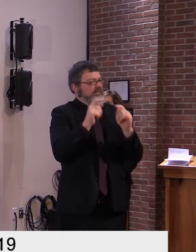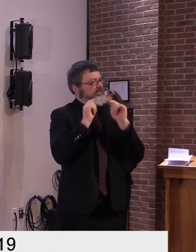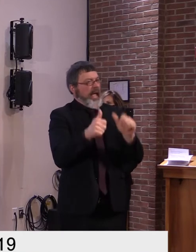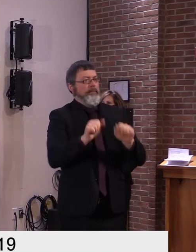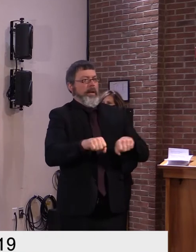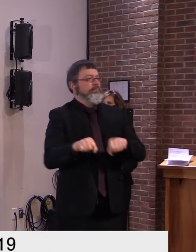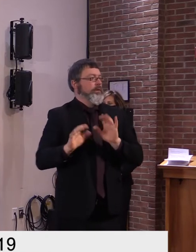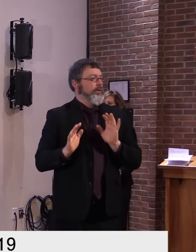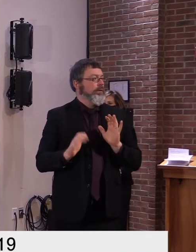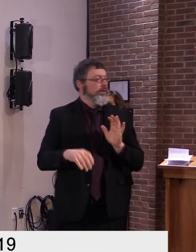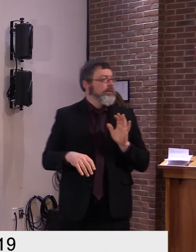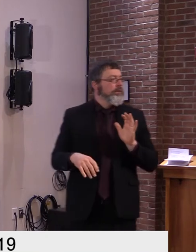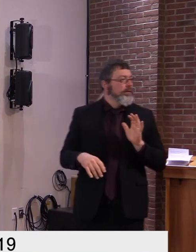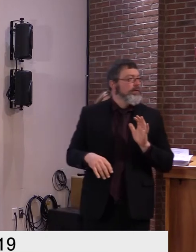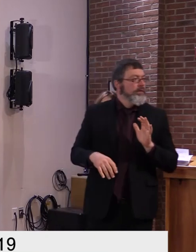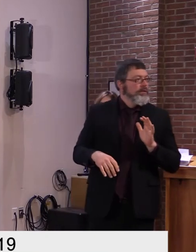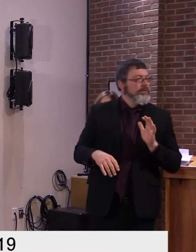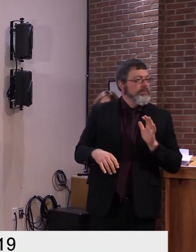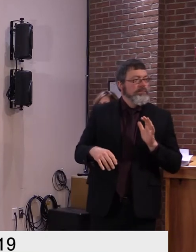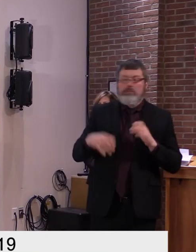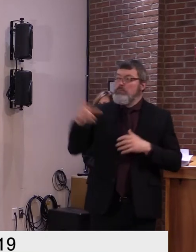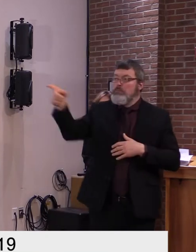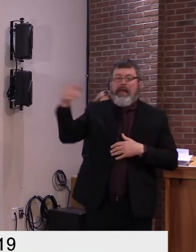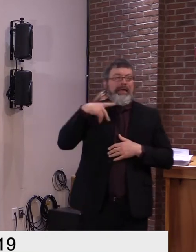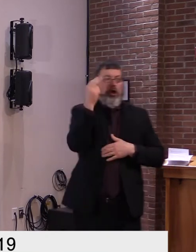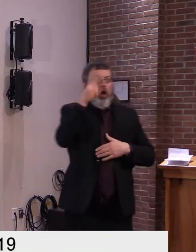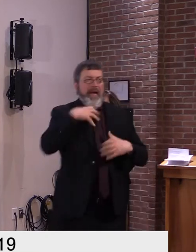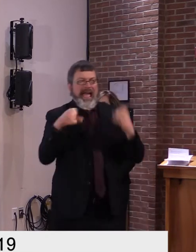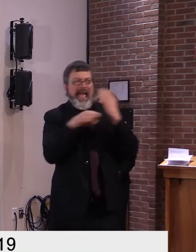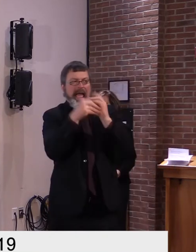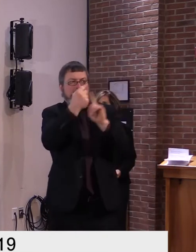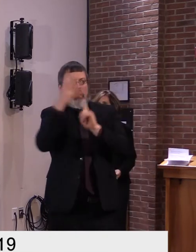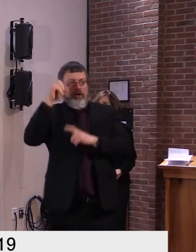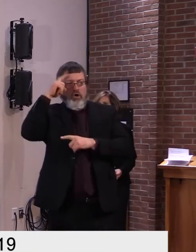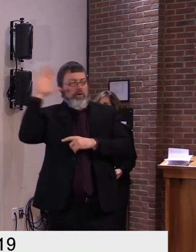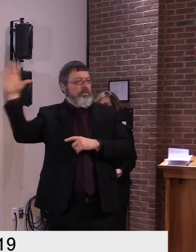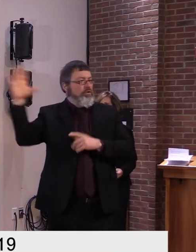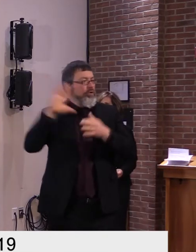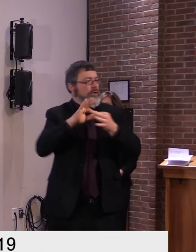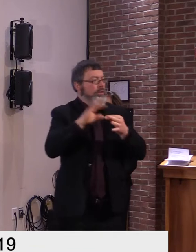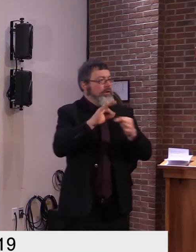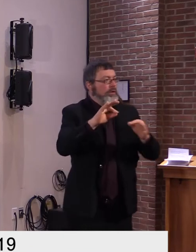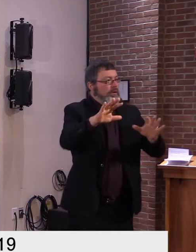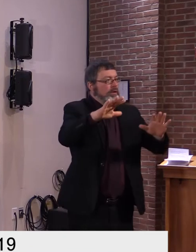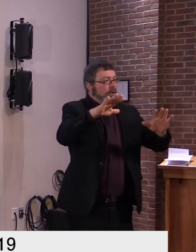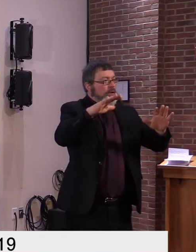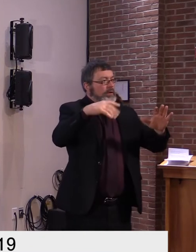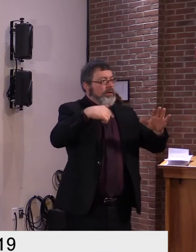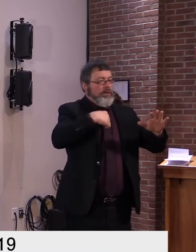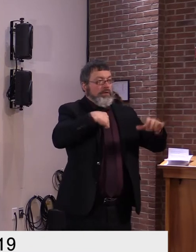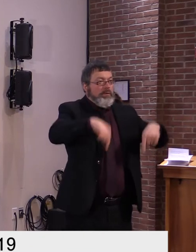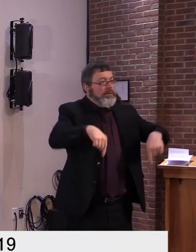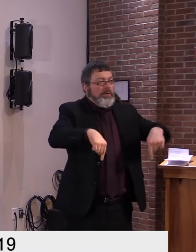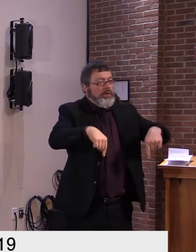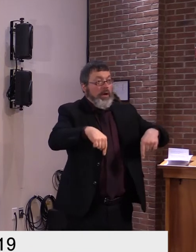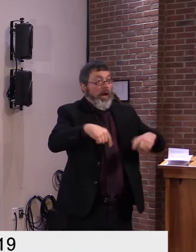Okay, great. And the only thing I'd add to that is, this is not Vermont's problem. This is a national problem as well. We'll own what we need to